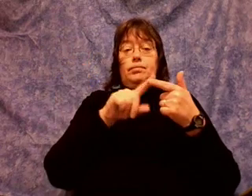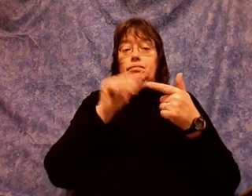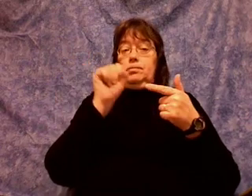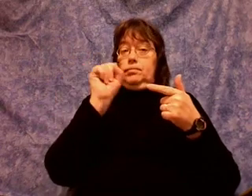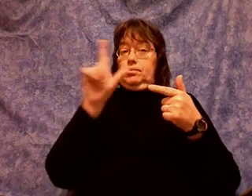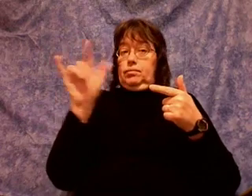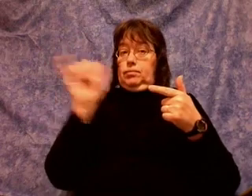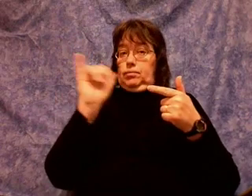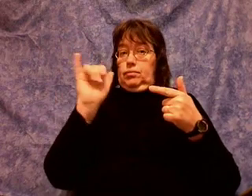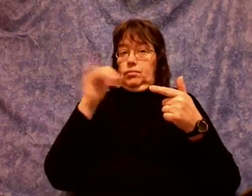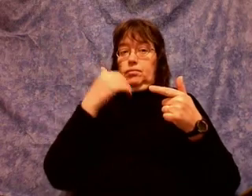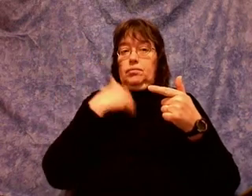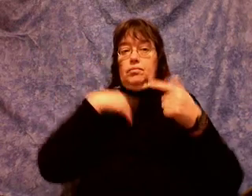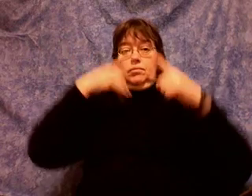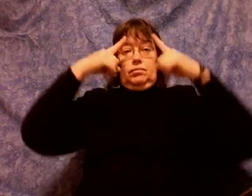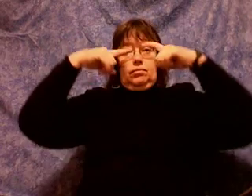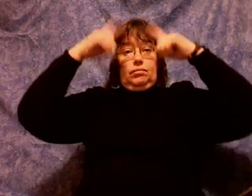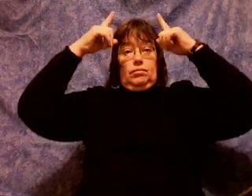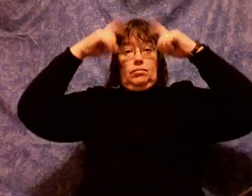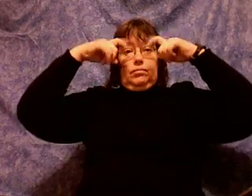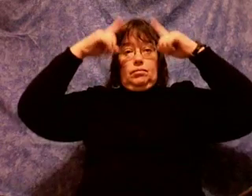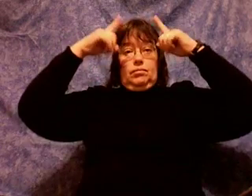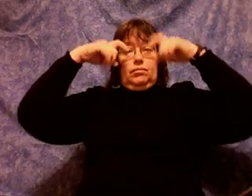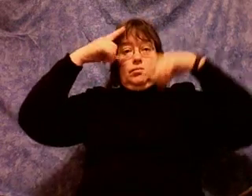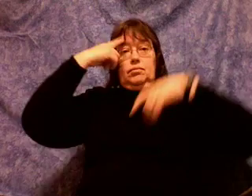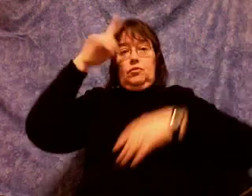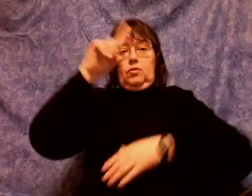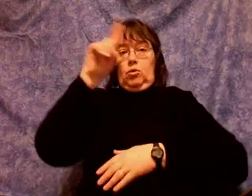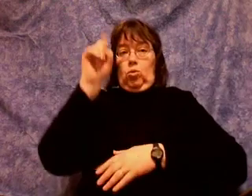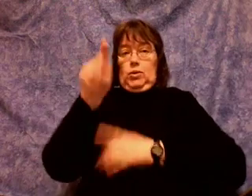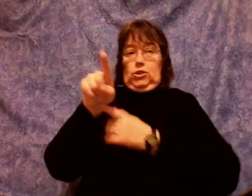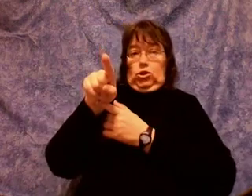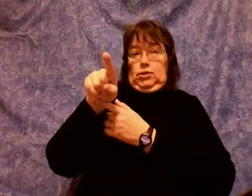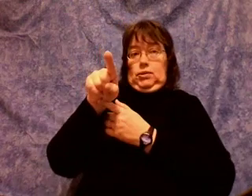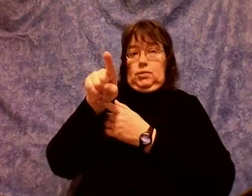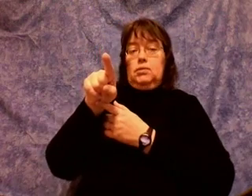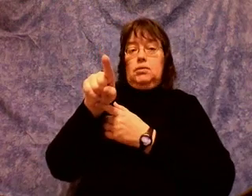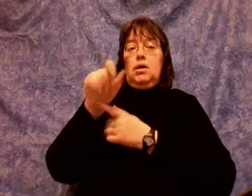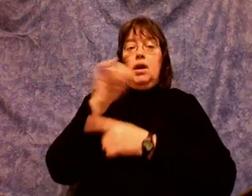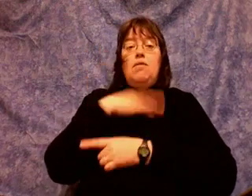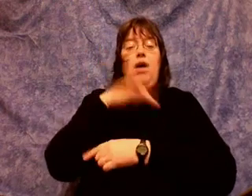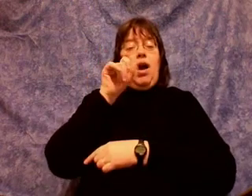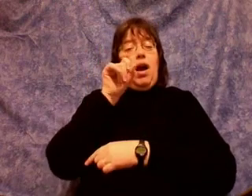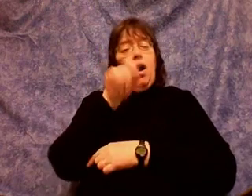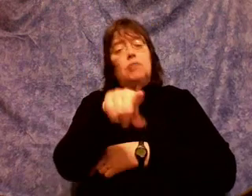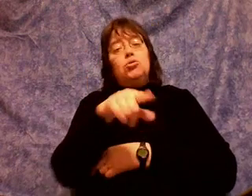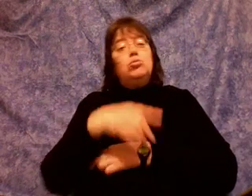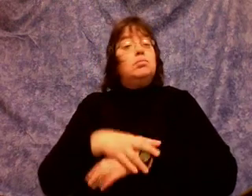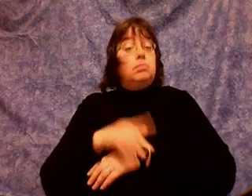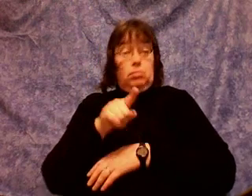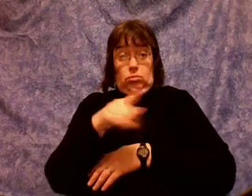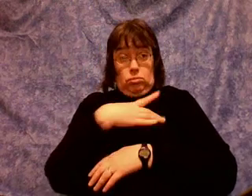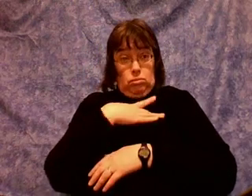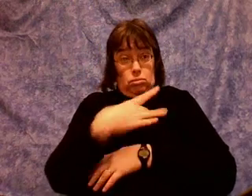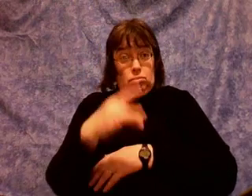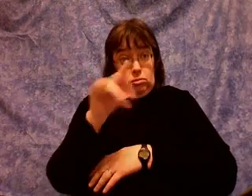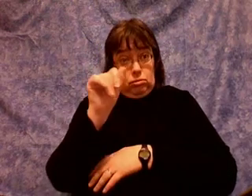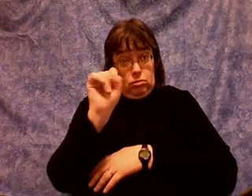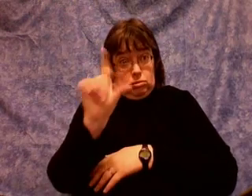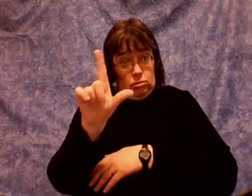structure. The second thing is ASL also has eyebrows for questions. If I ask you a question, for